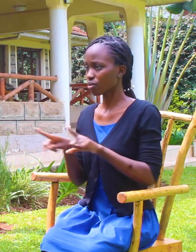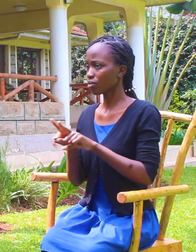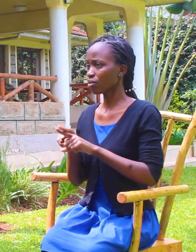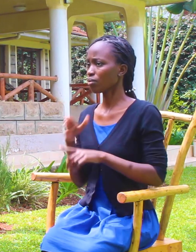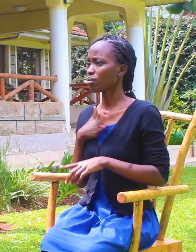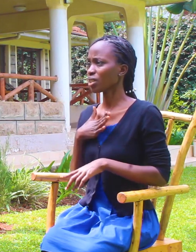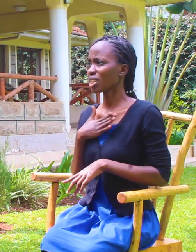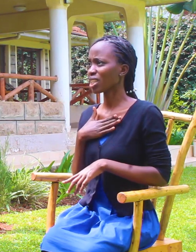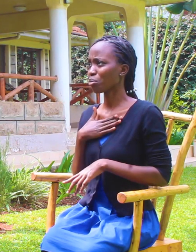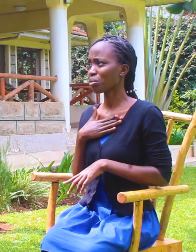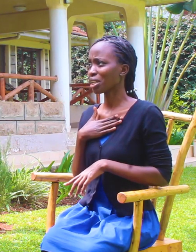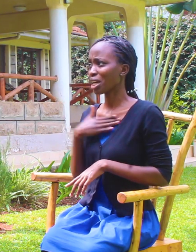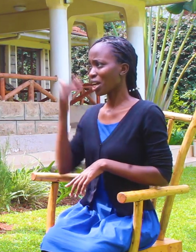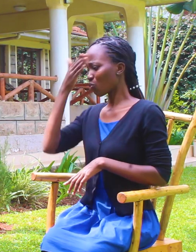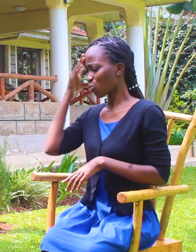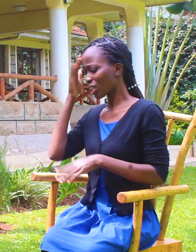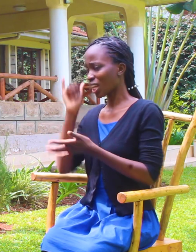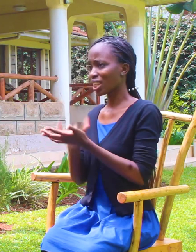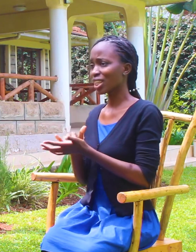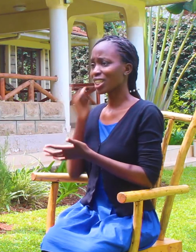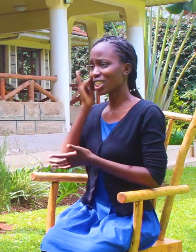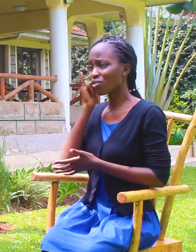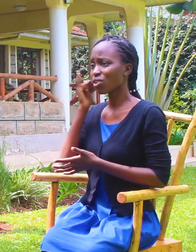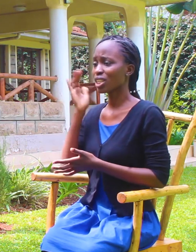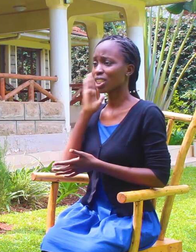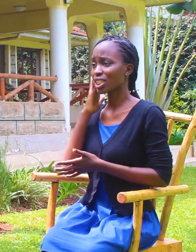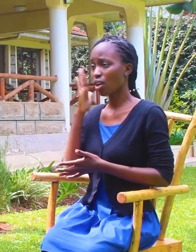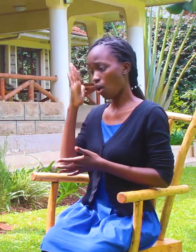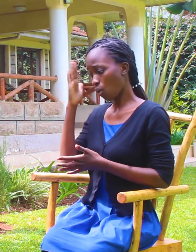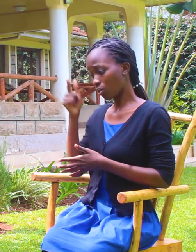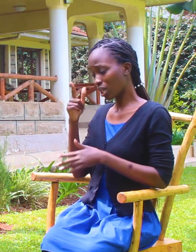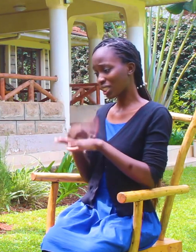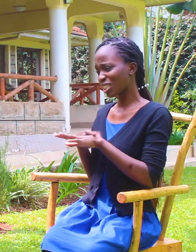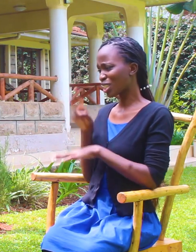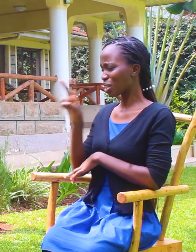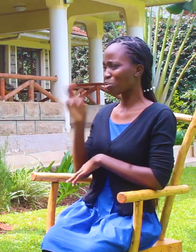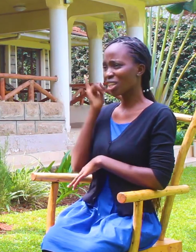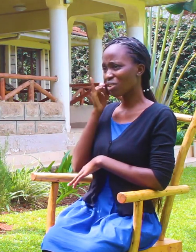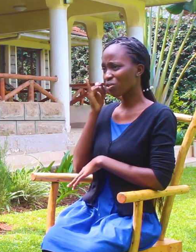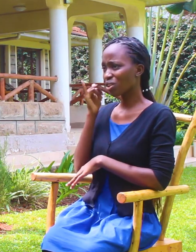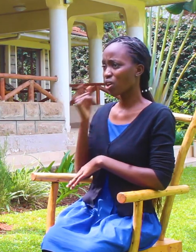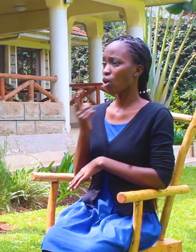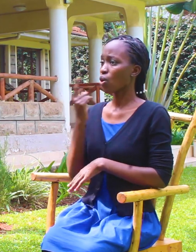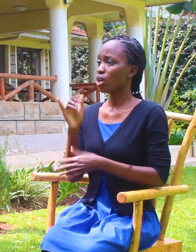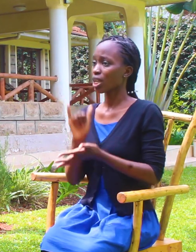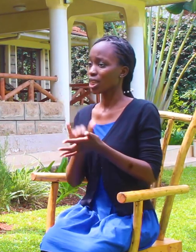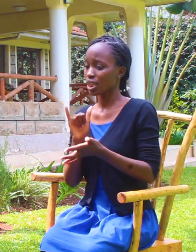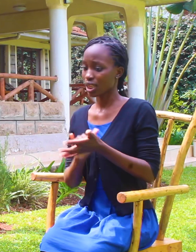sometimes doesn't occur that she has that problem. Because the way I see her, it's only that I talk with her bass, and she can't pick